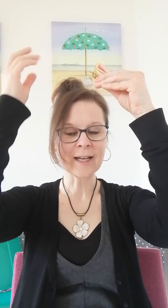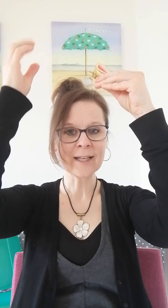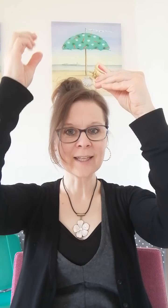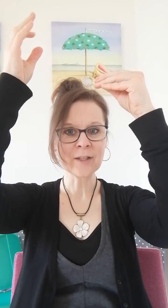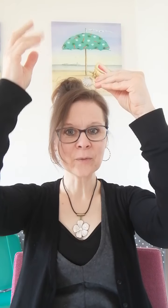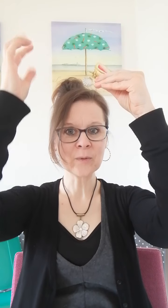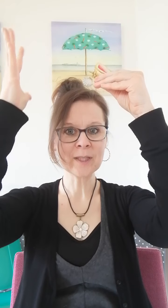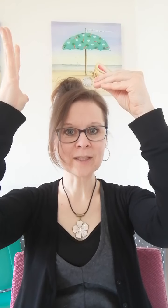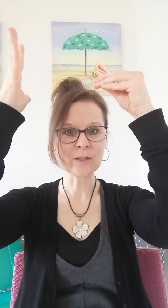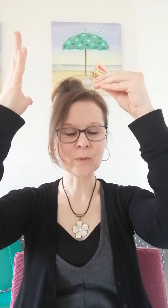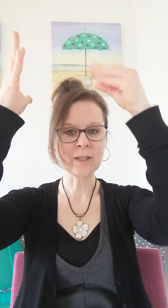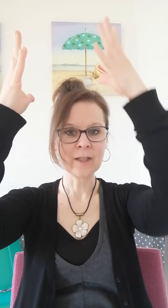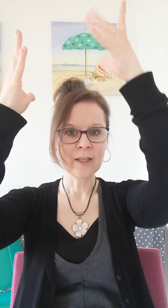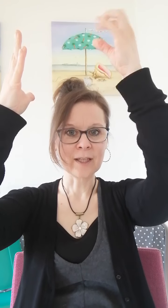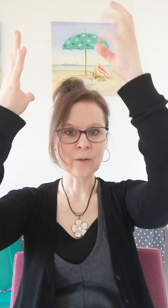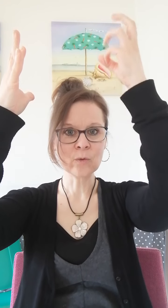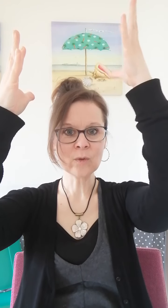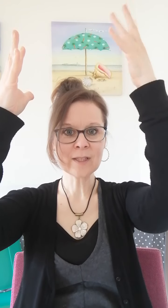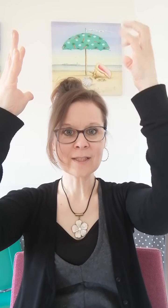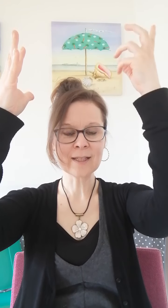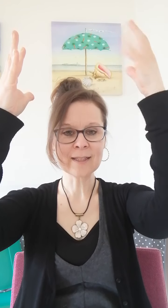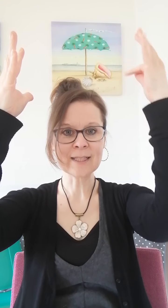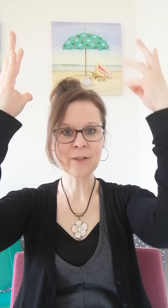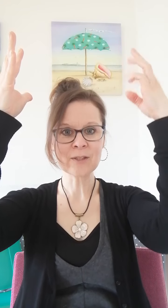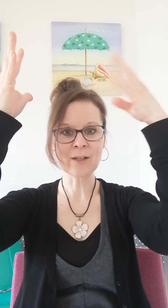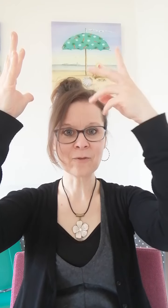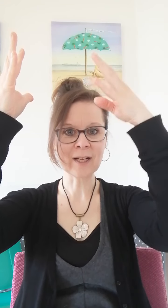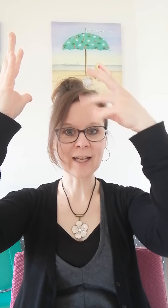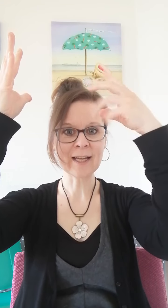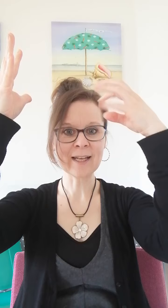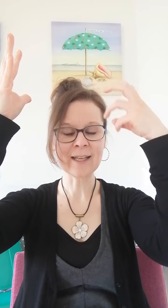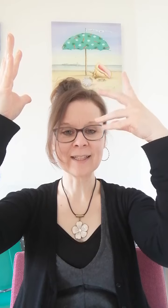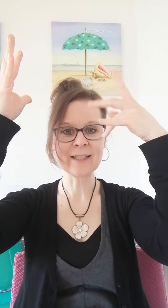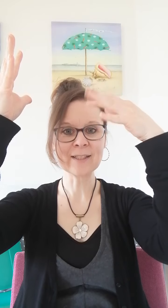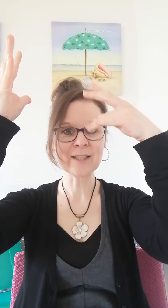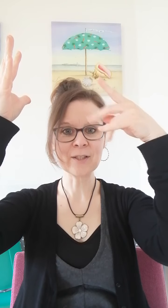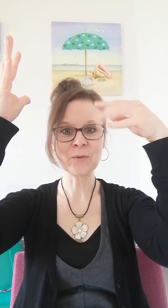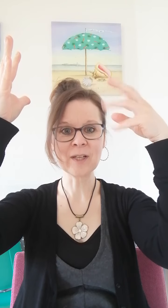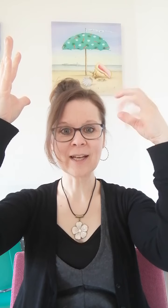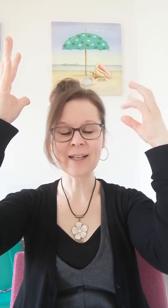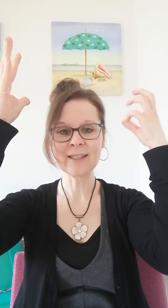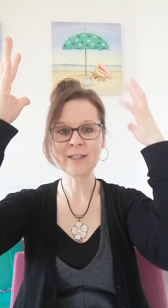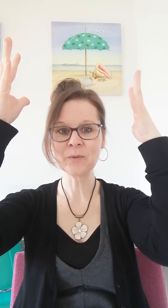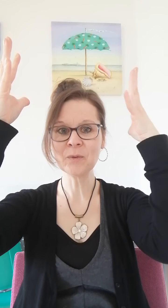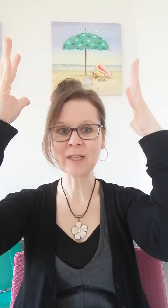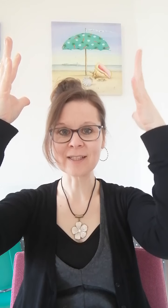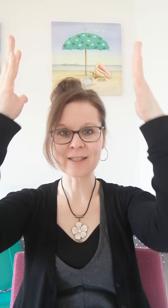ada kiero koe desuwa. Idauduras sera yero seda farakara ada ida seda nuda ada ida udas.